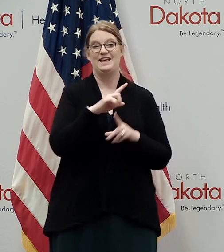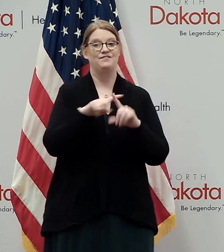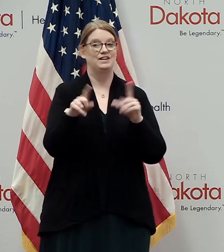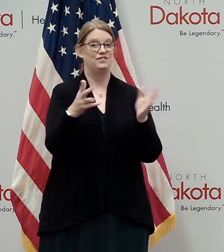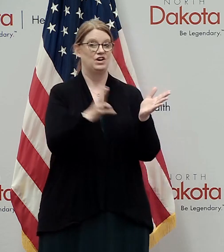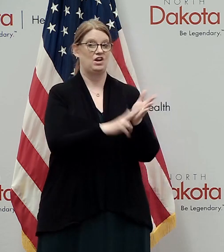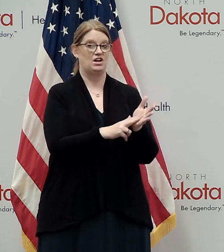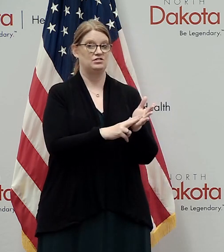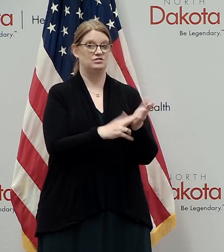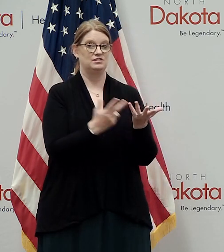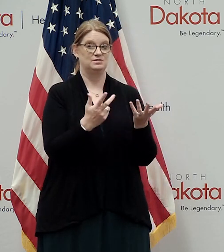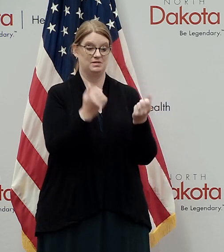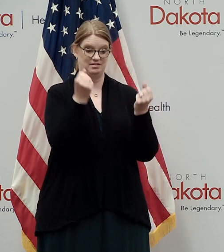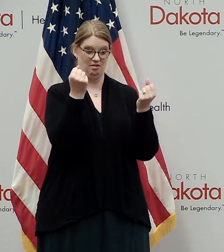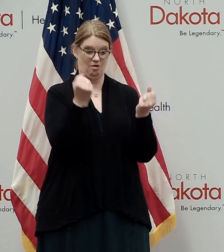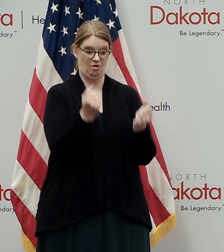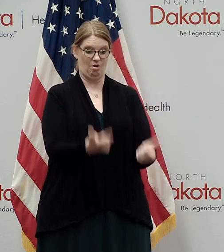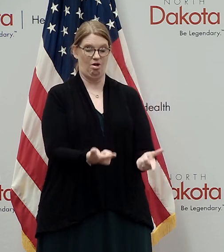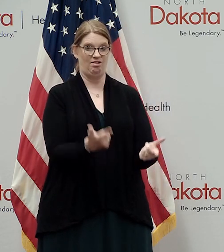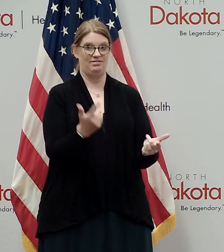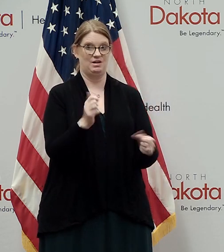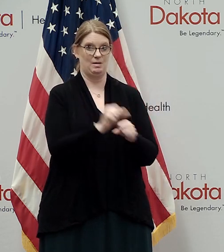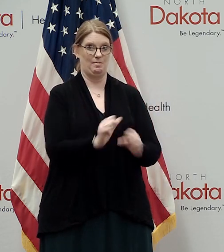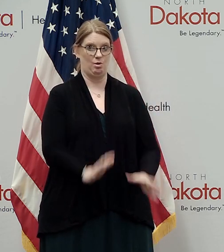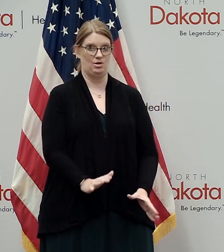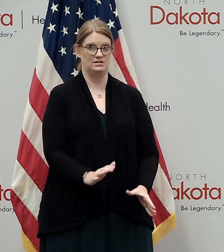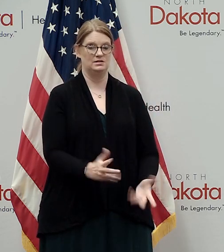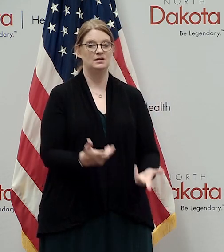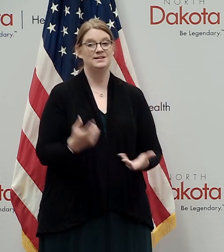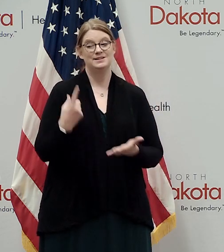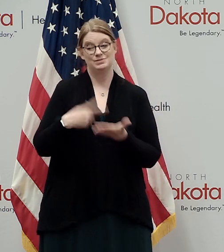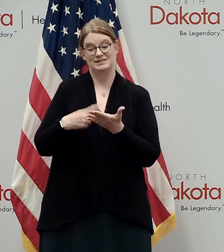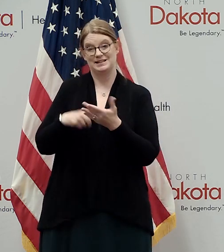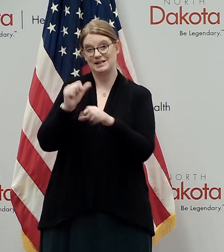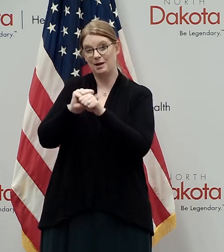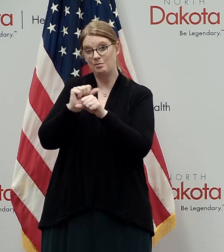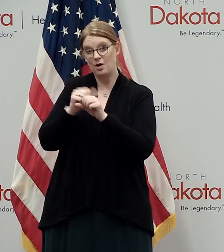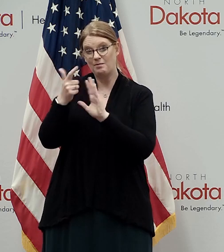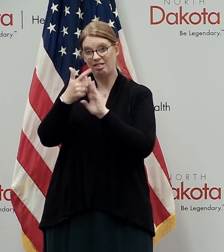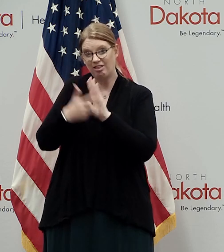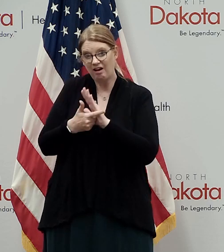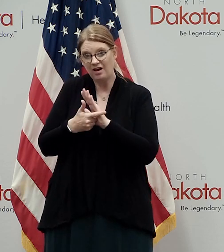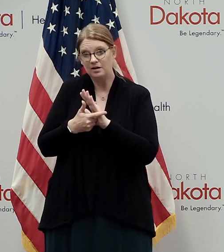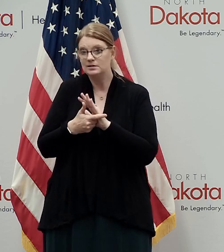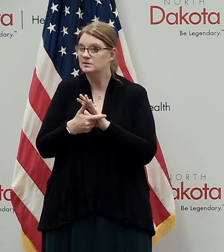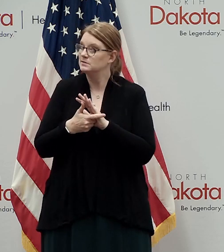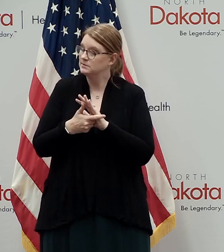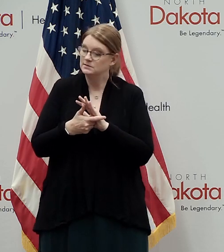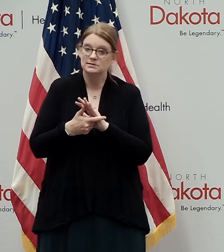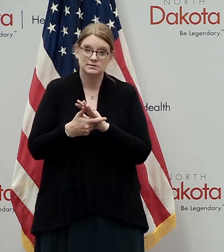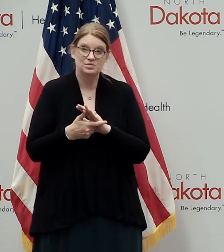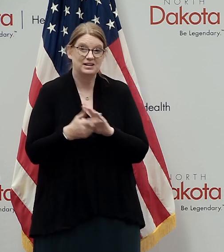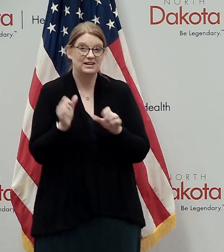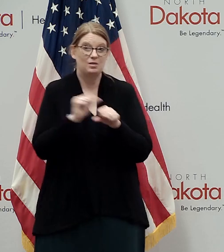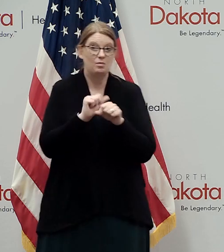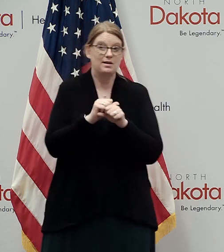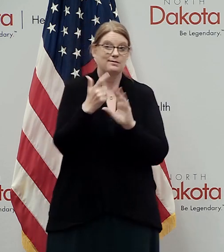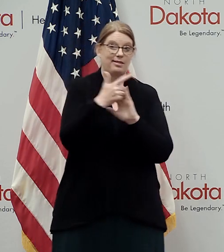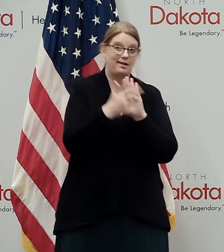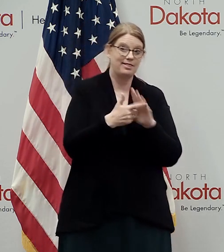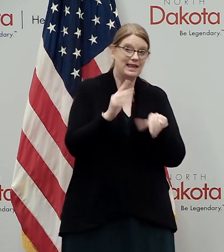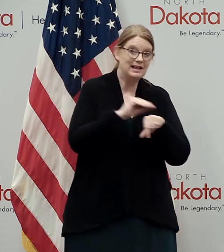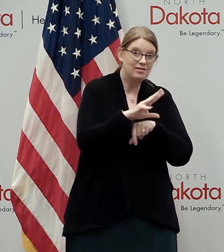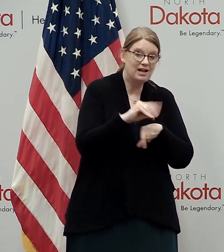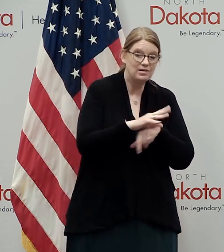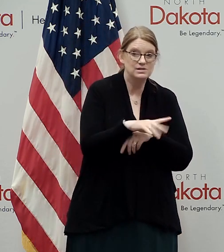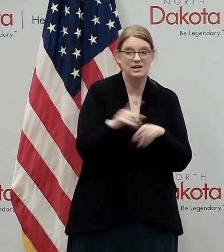their teachers and each of their staff. And so as we talk about employment law, that's where we'll need to work in concert with our legal counsels, and